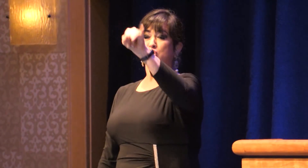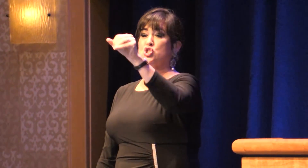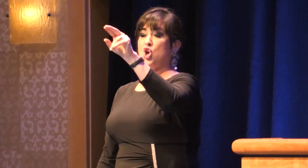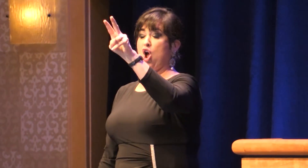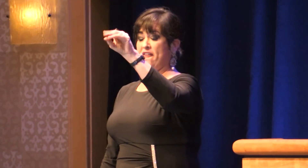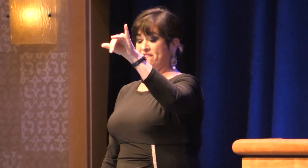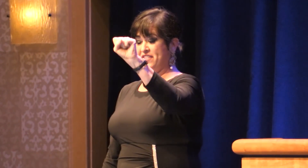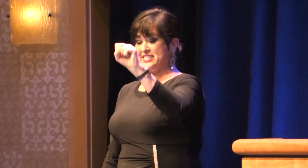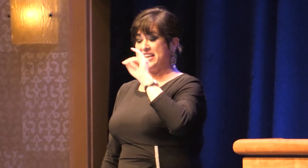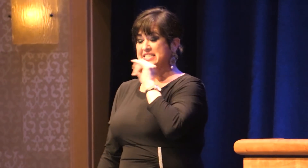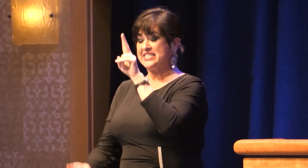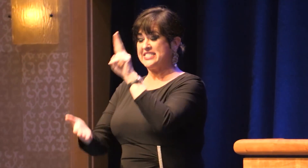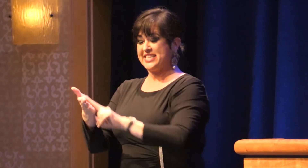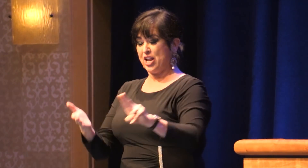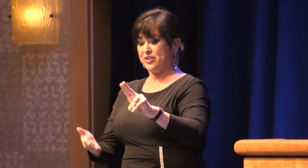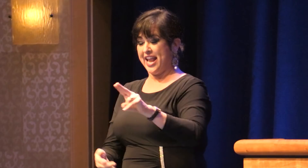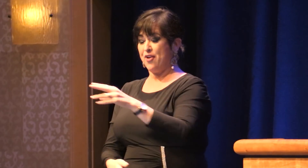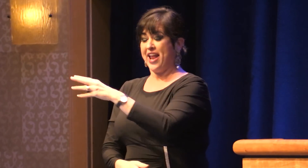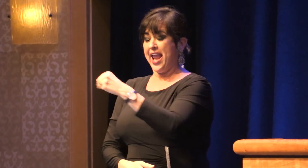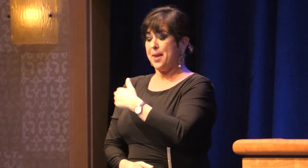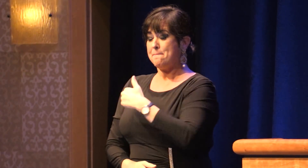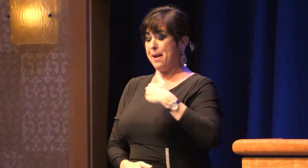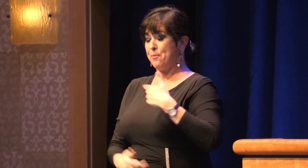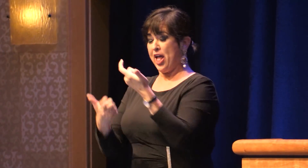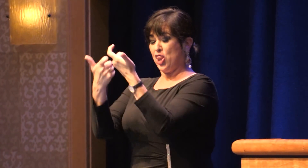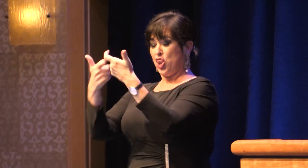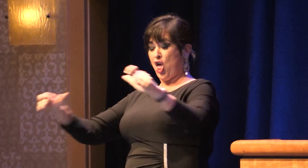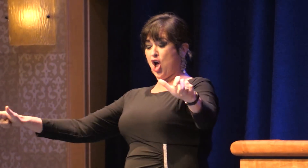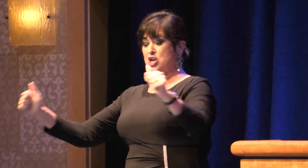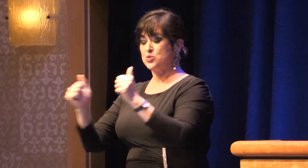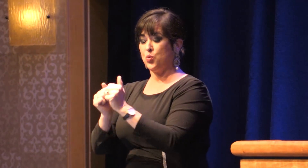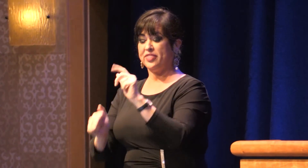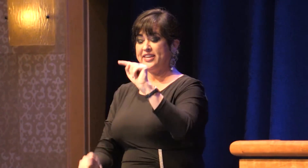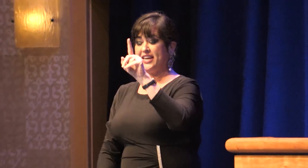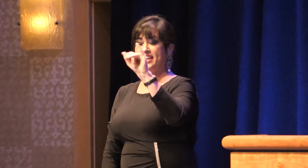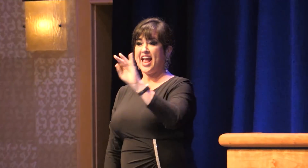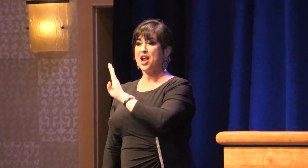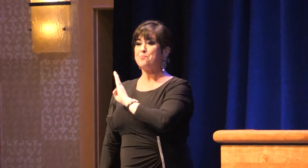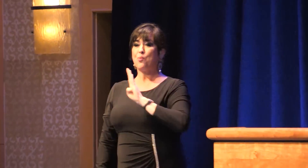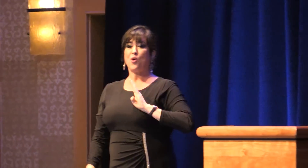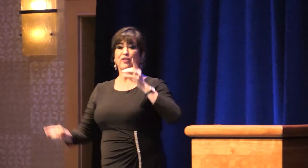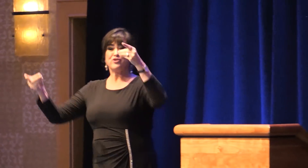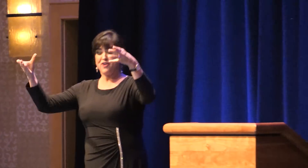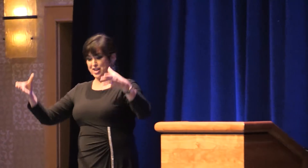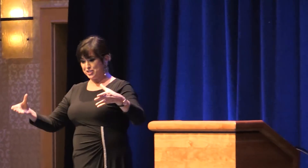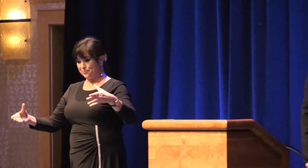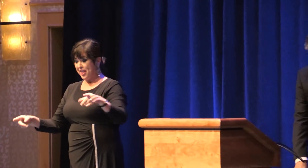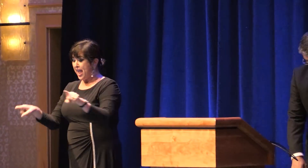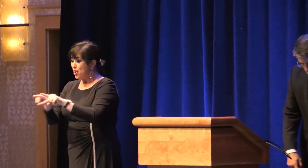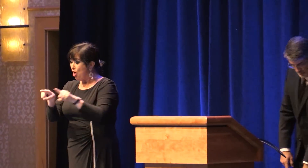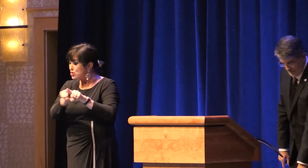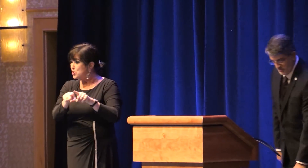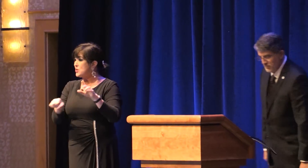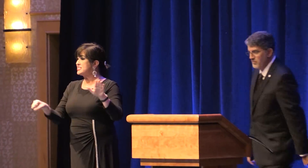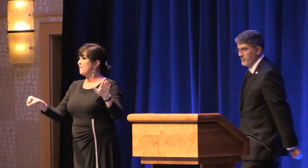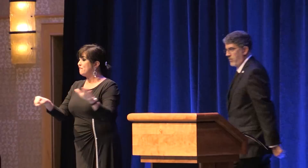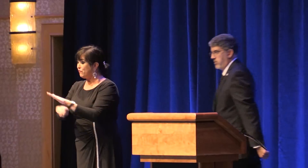are. Let me tell you a little bit about Jarvis. He is the secretary and member at large with the TDI Board of